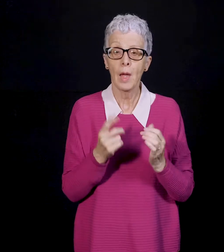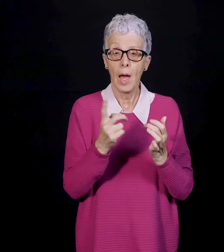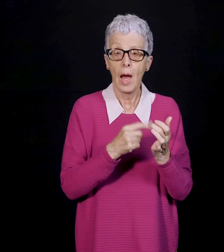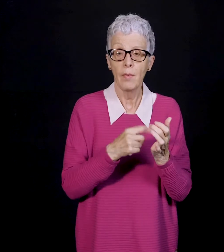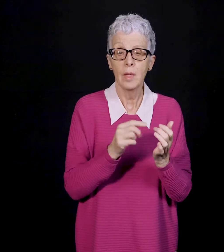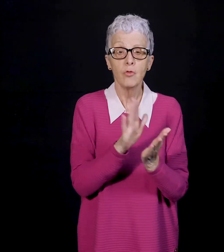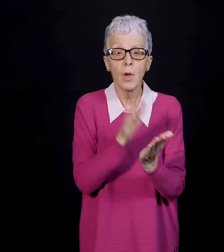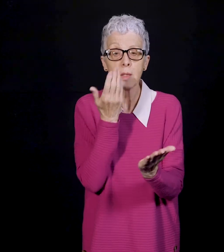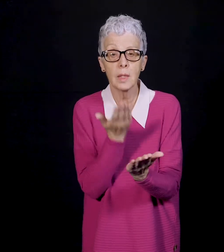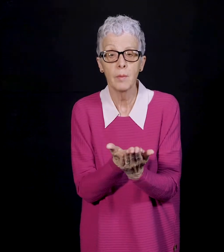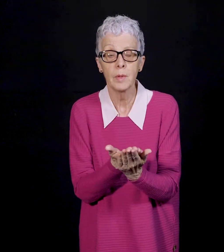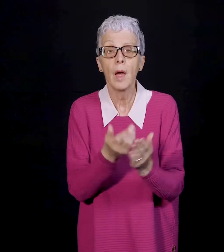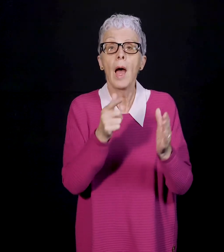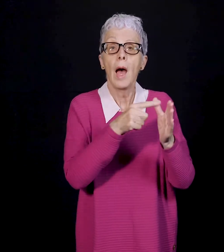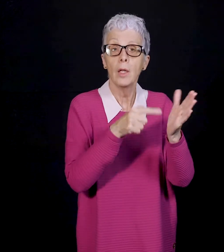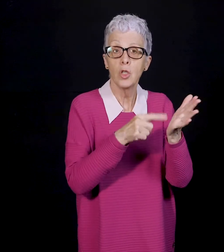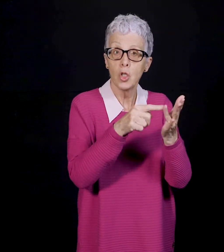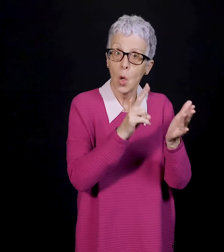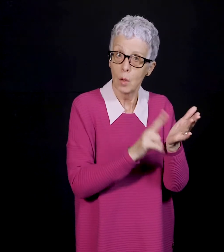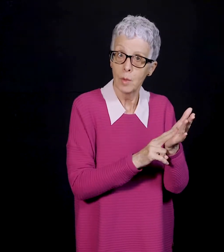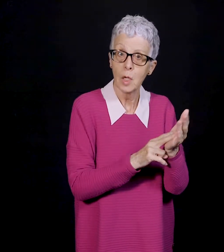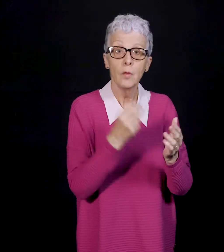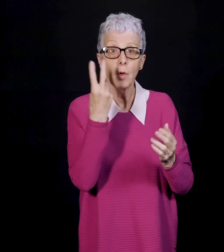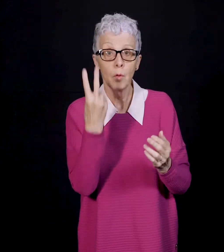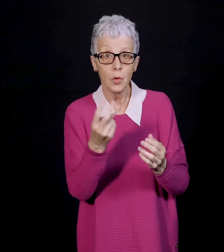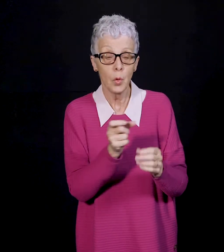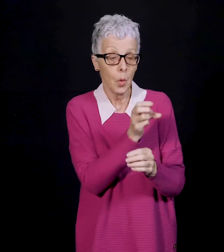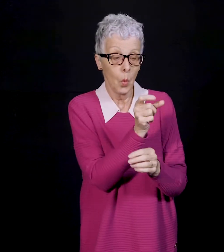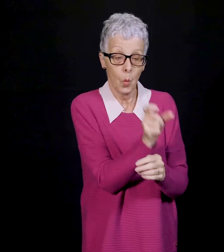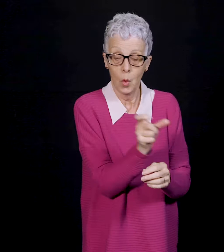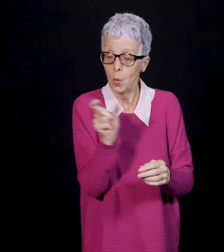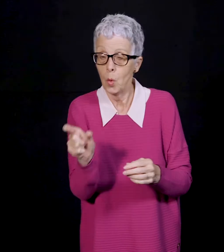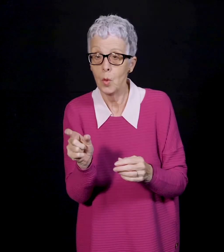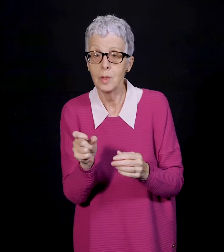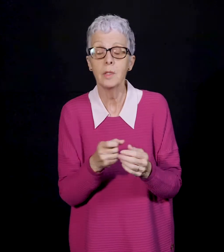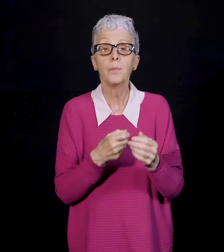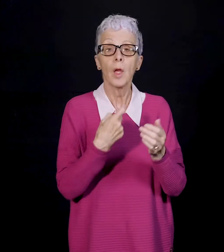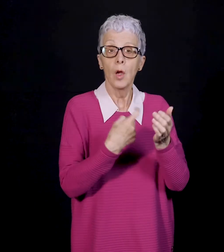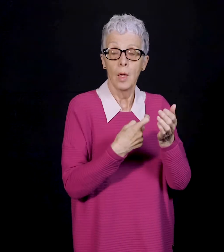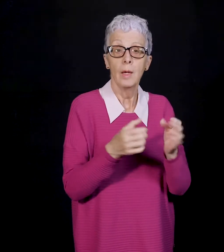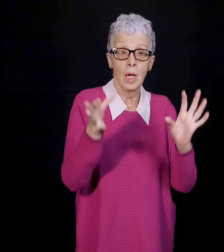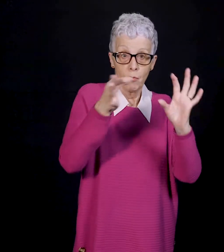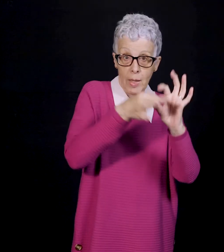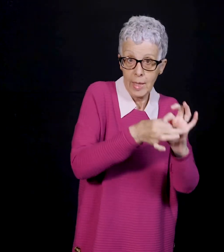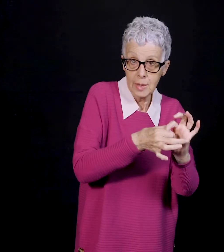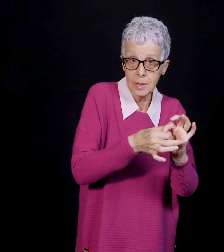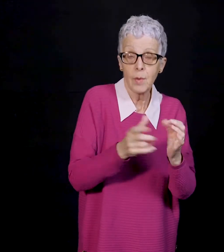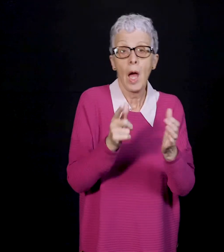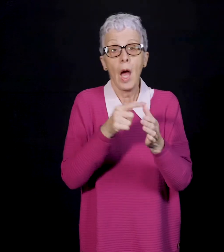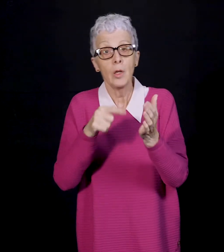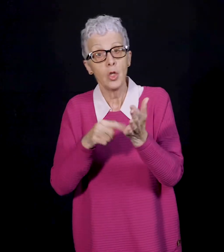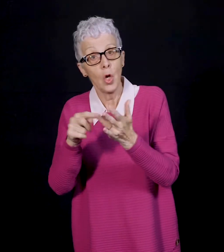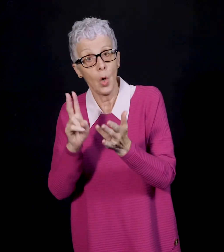is rendered as the word atonement. So the two concepts are interchangeable. The fact is, we were outside of a relationship with